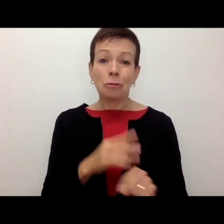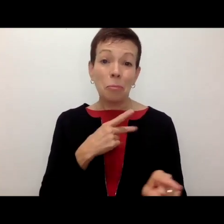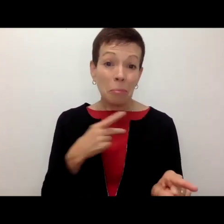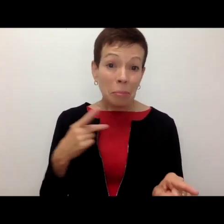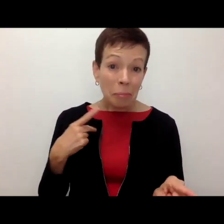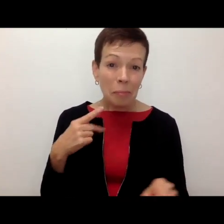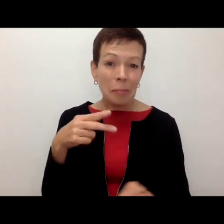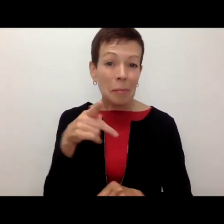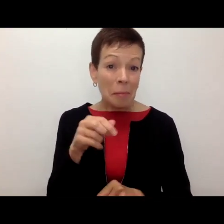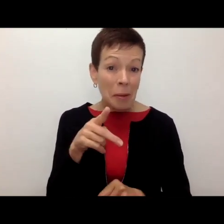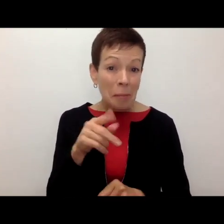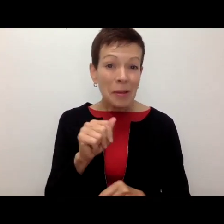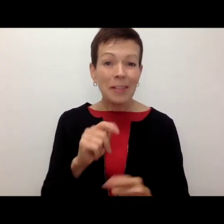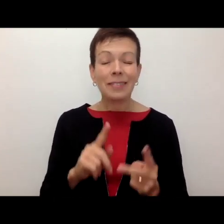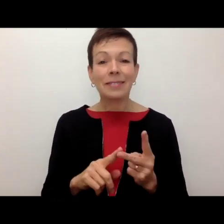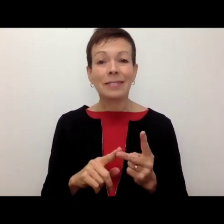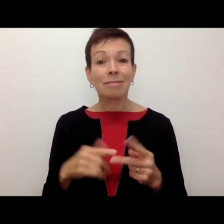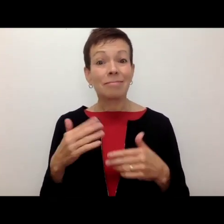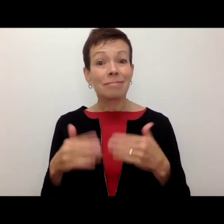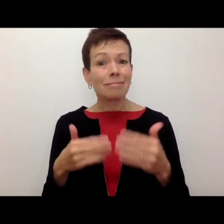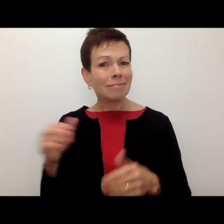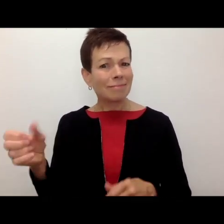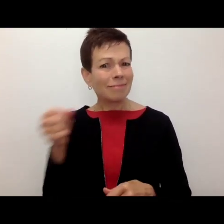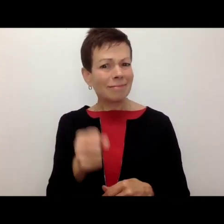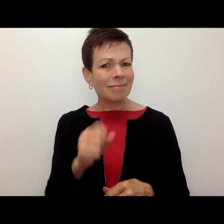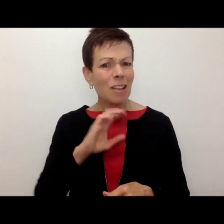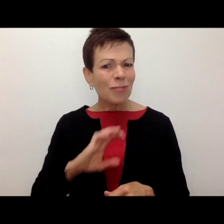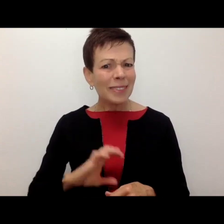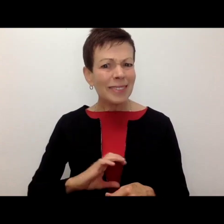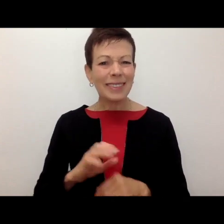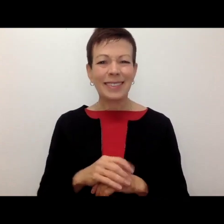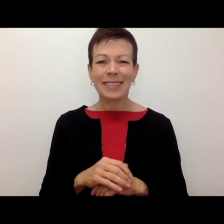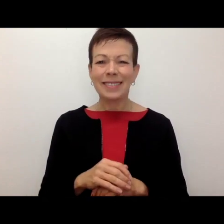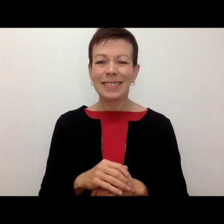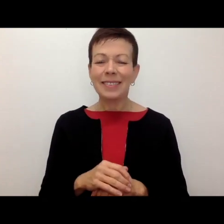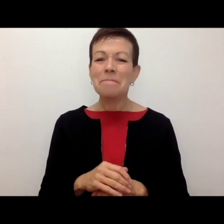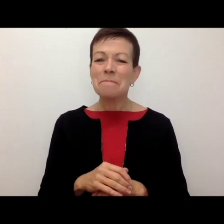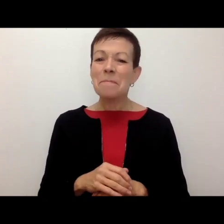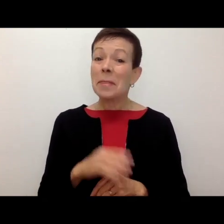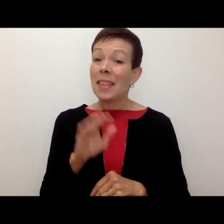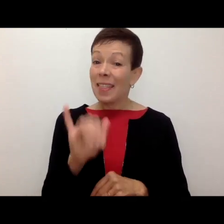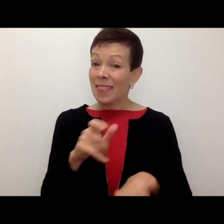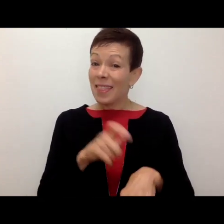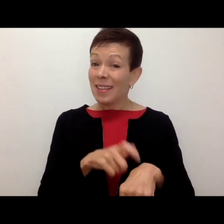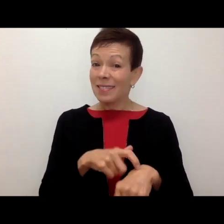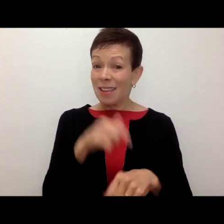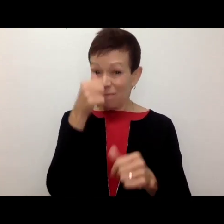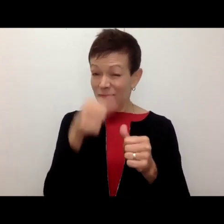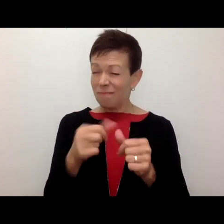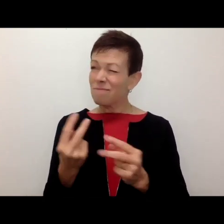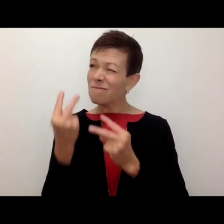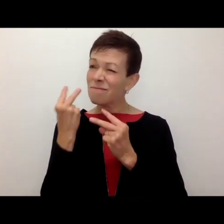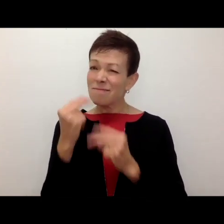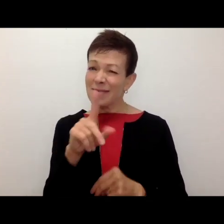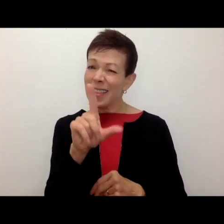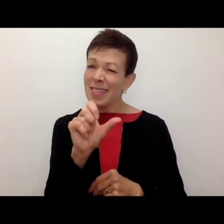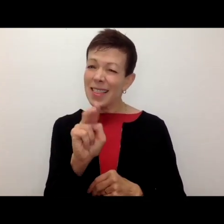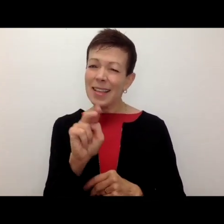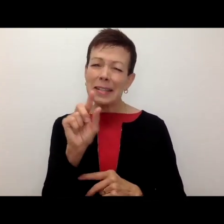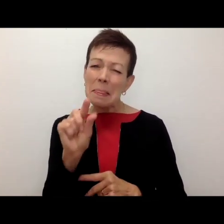own. So he brought on Pippa, and later on, he brought on Christine. At that time, I remember Len being a